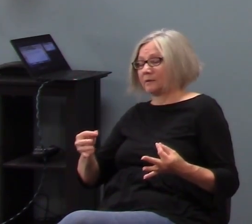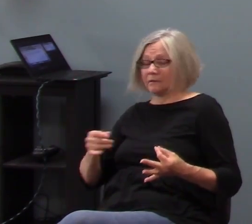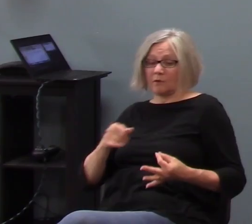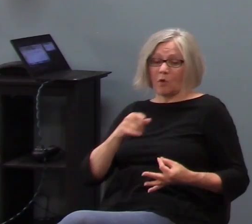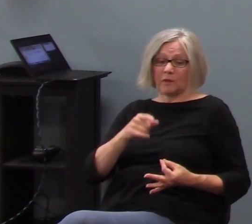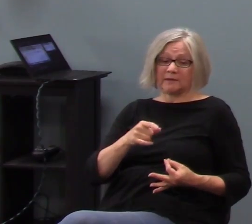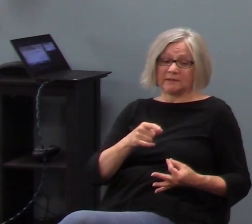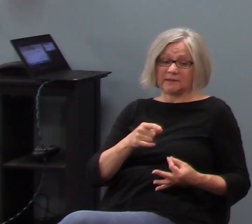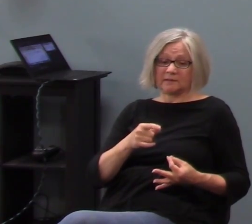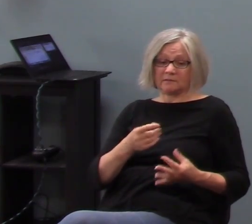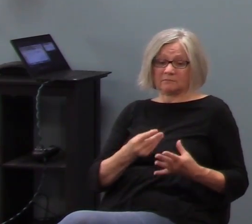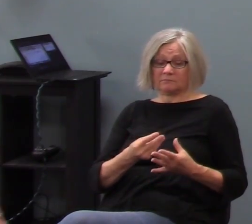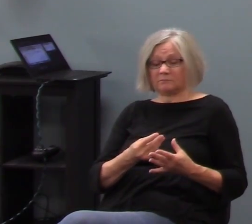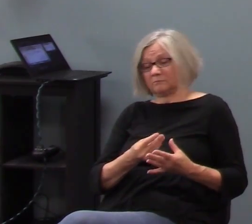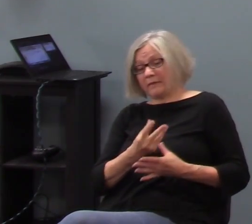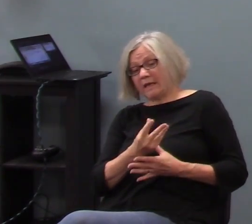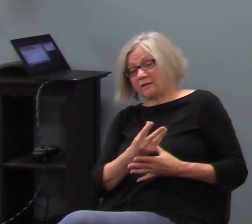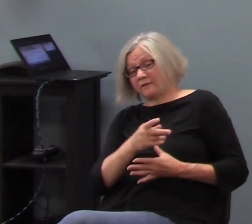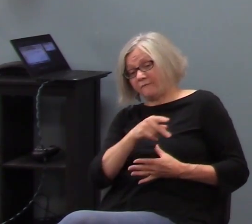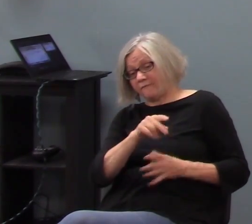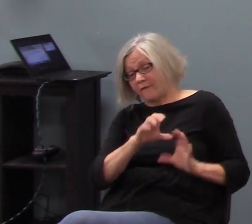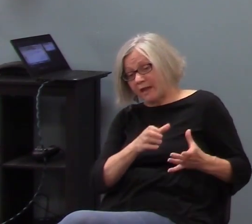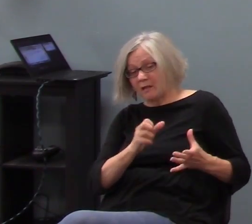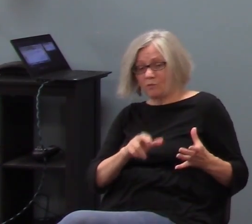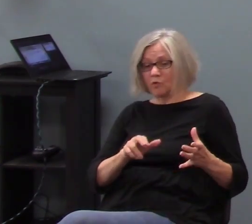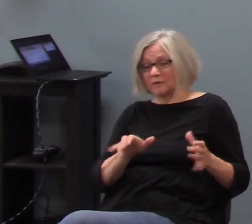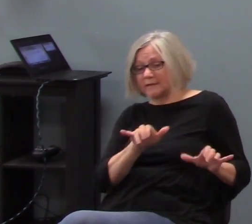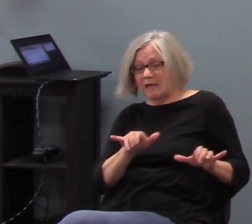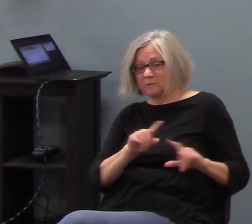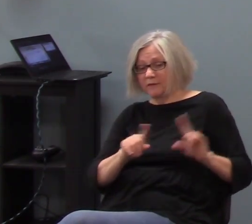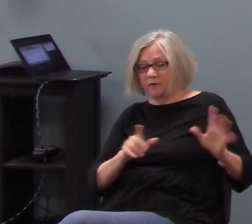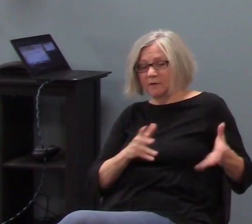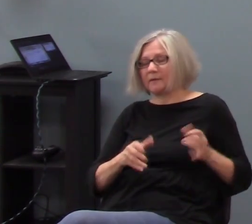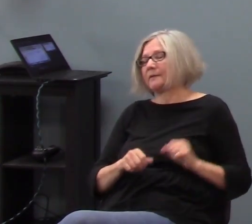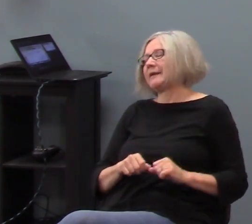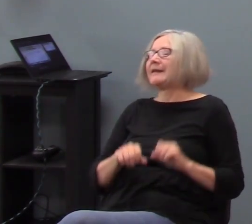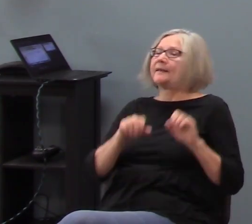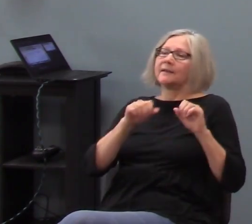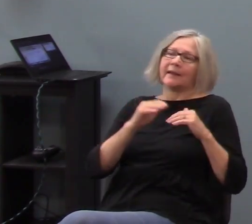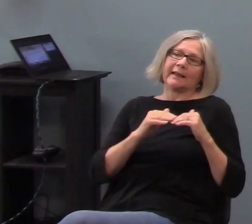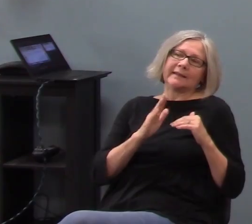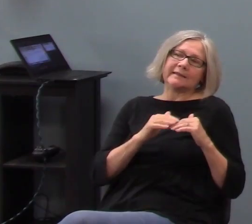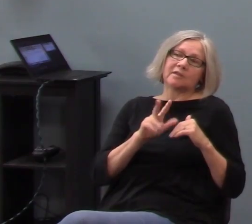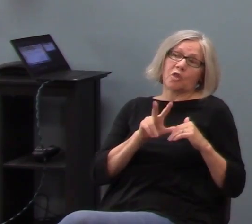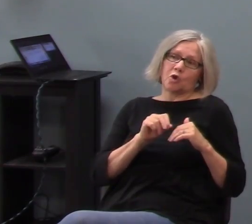different phyla or they're really the same. So it's at least 30. It could be as many as 38.